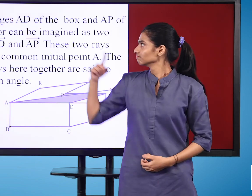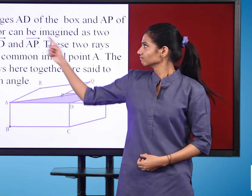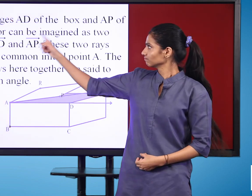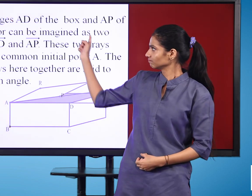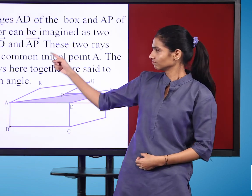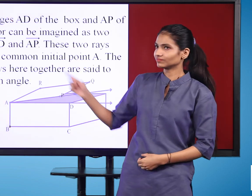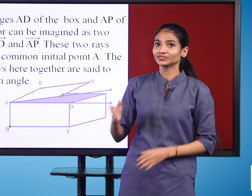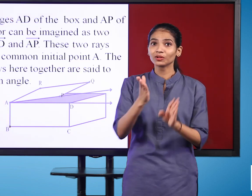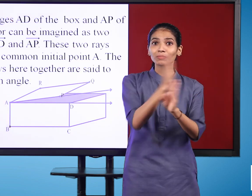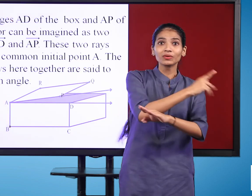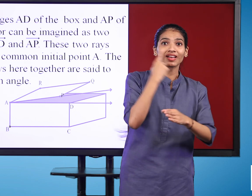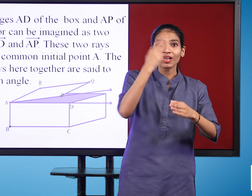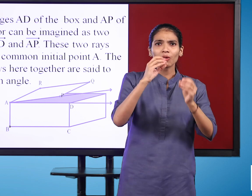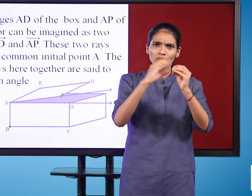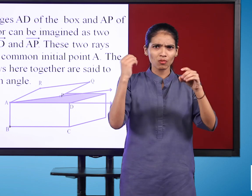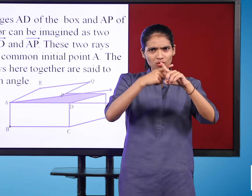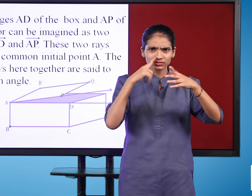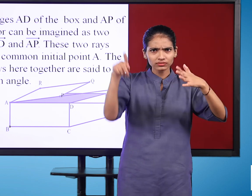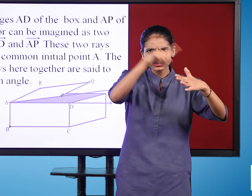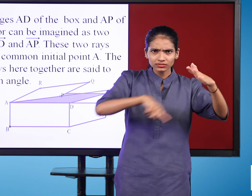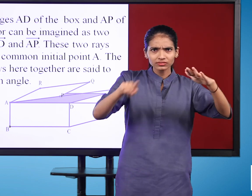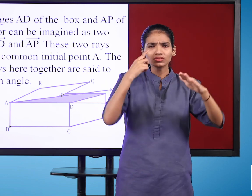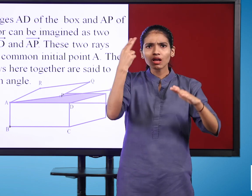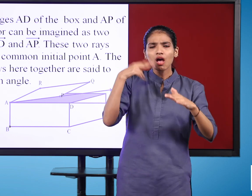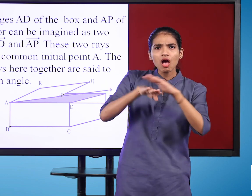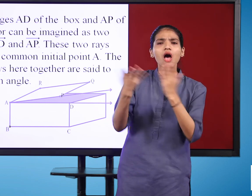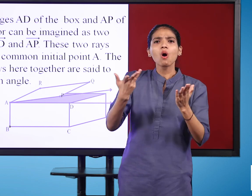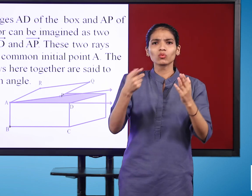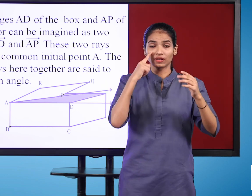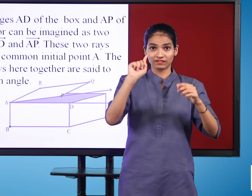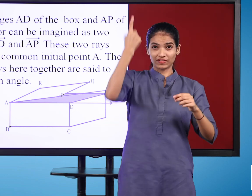The edges AD of the box and AP of the door